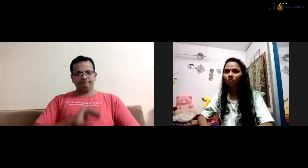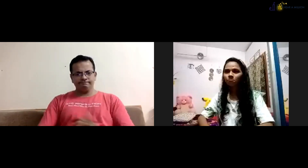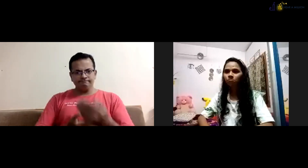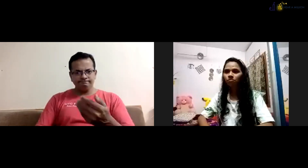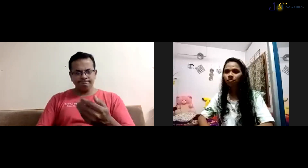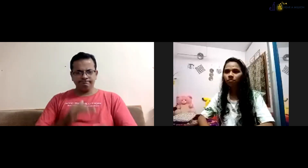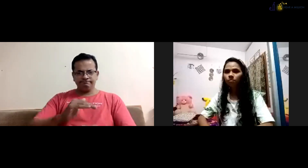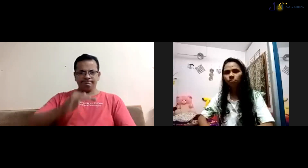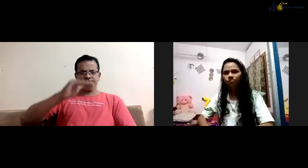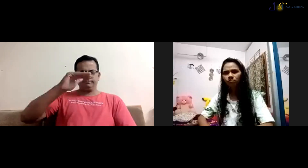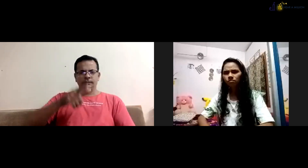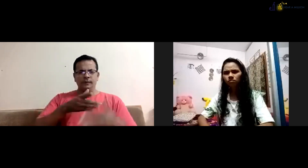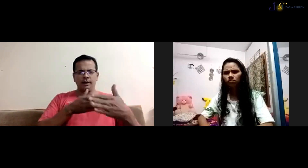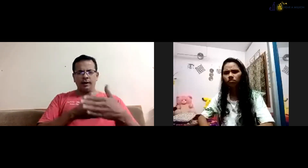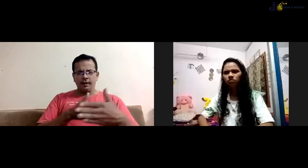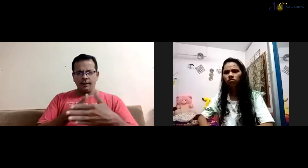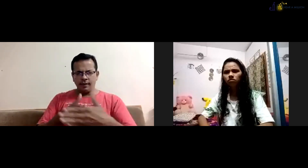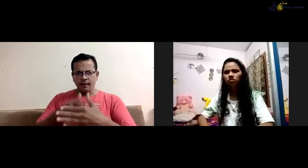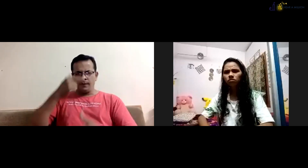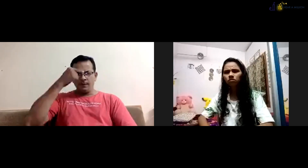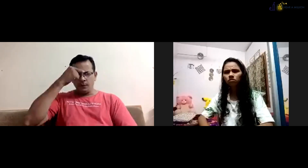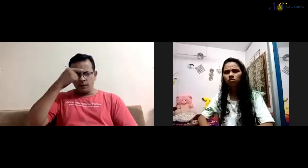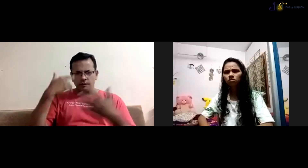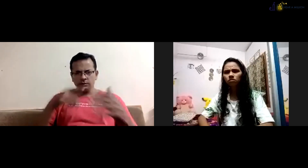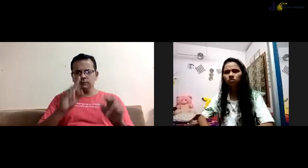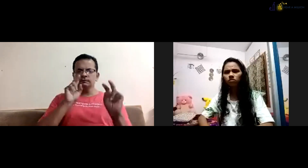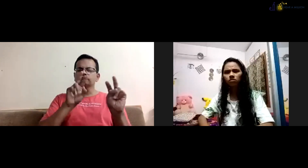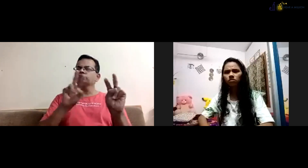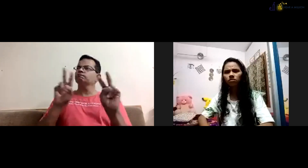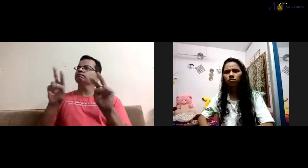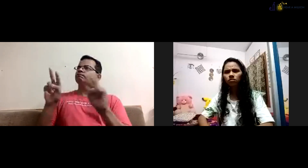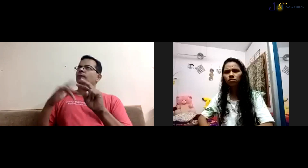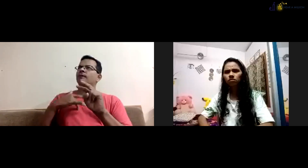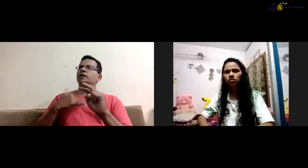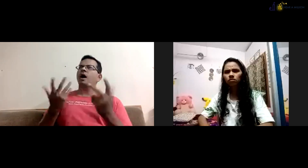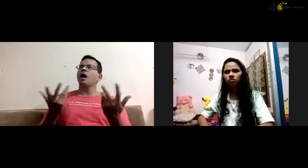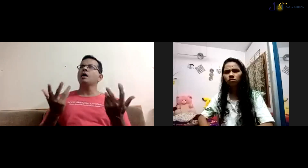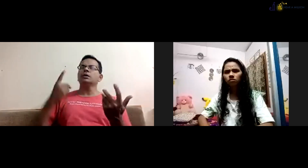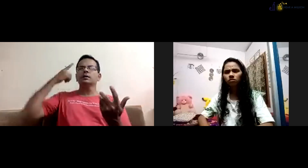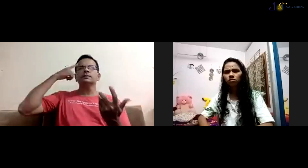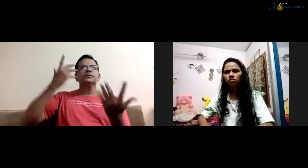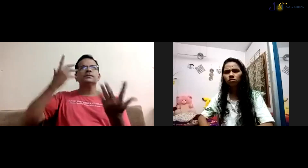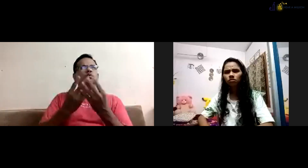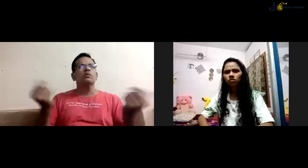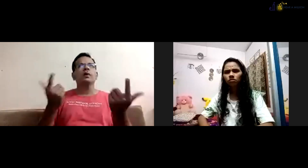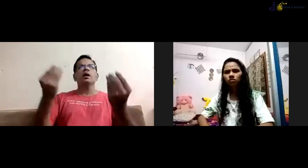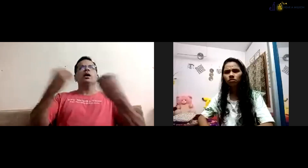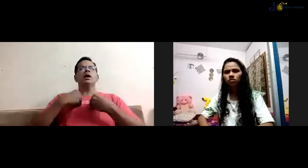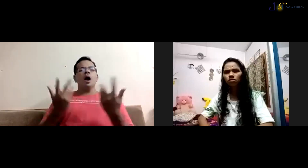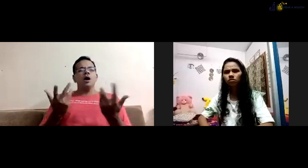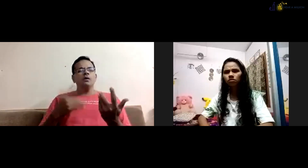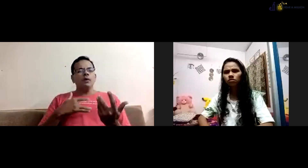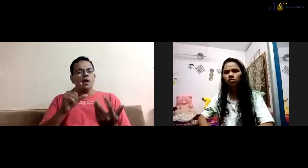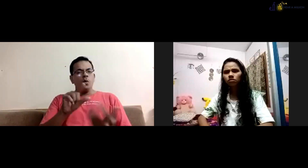again. So when you were born, you were facing challenge. So whenever you look at